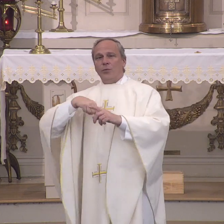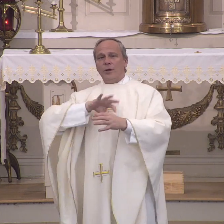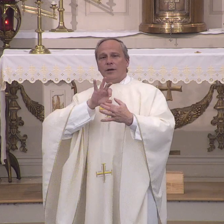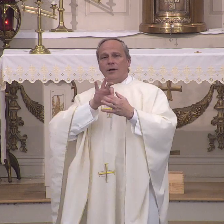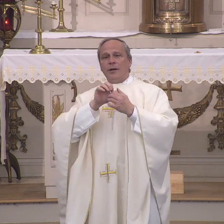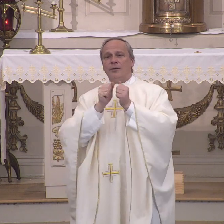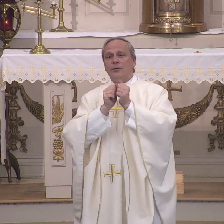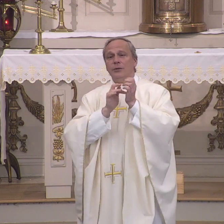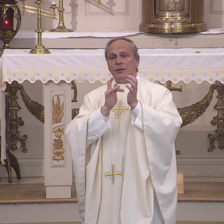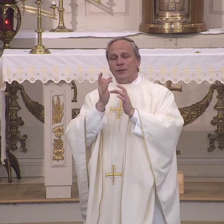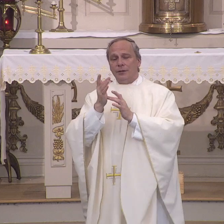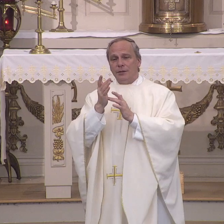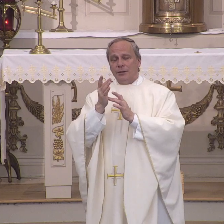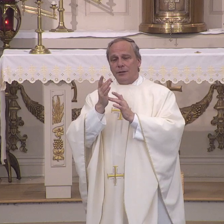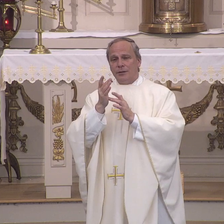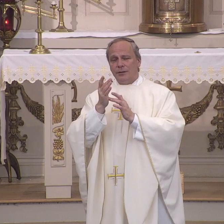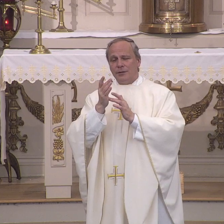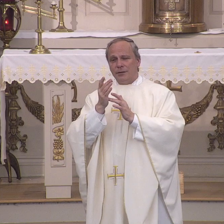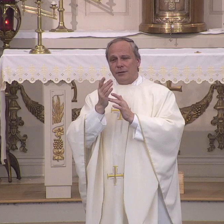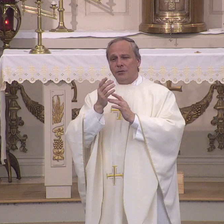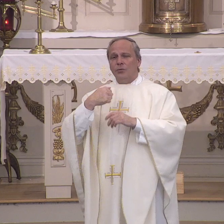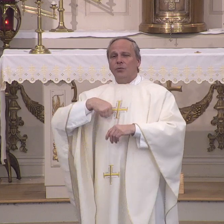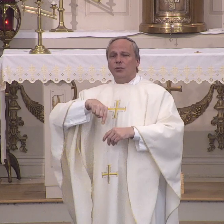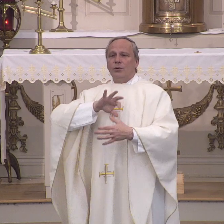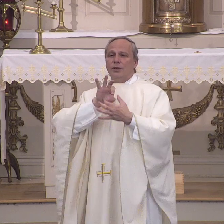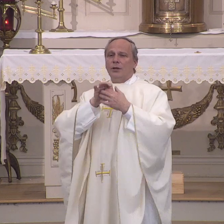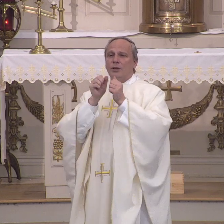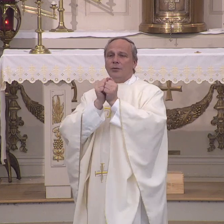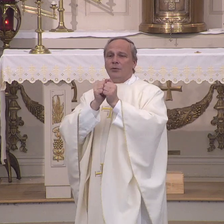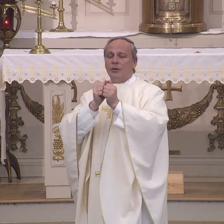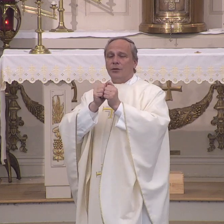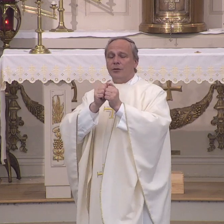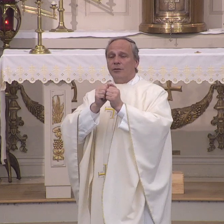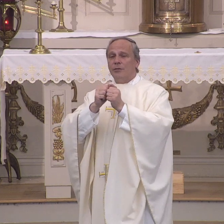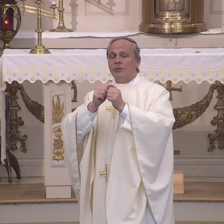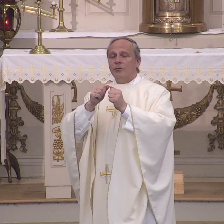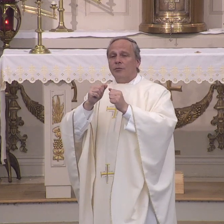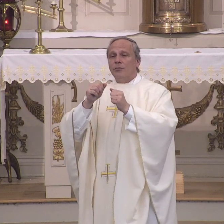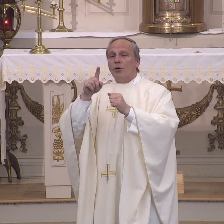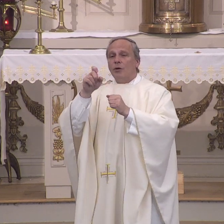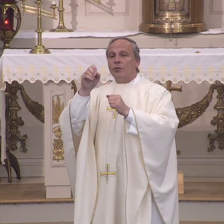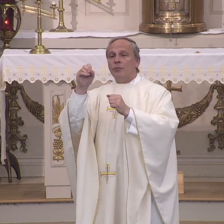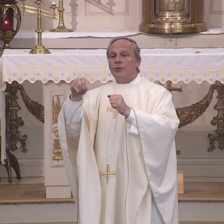happiness. And so when we are connected with Jesus,